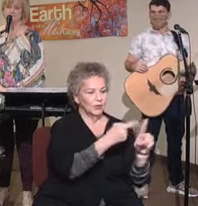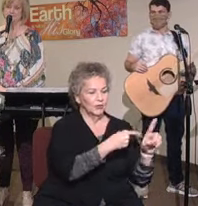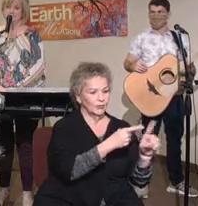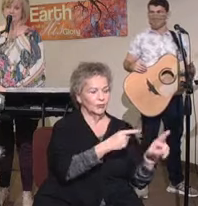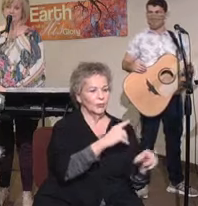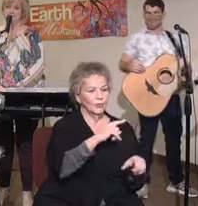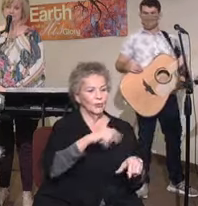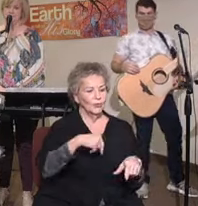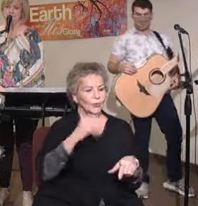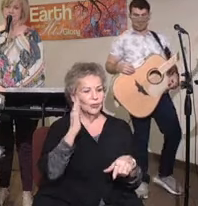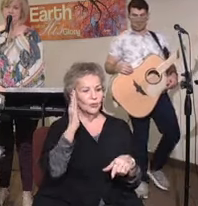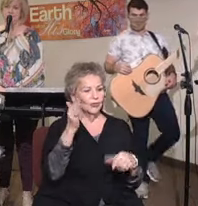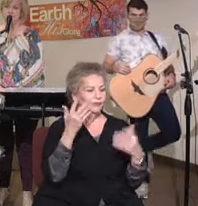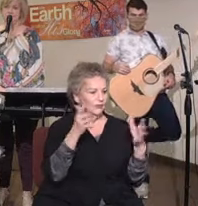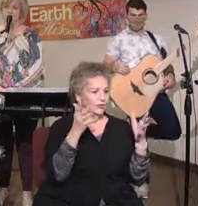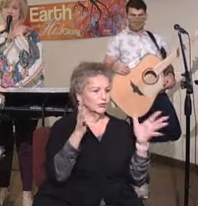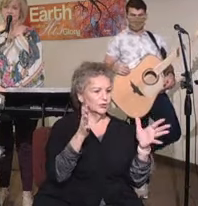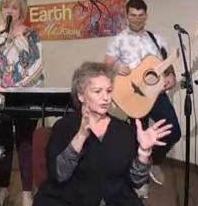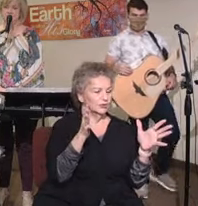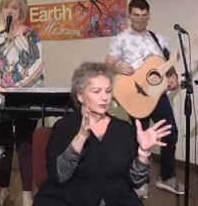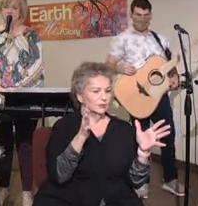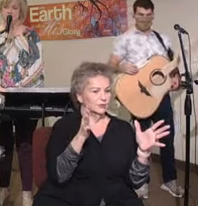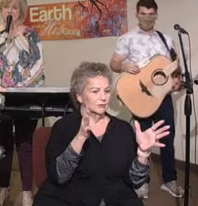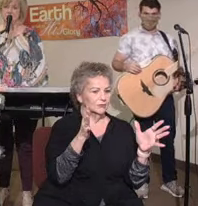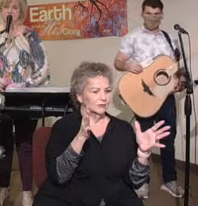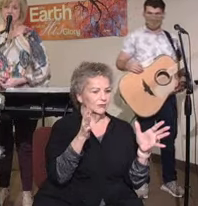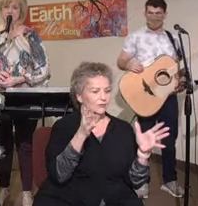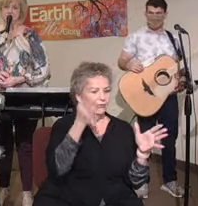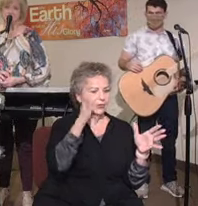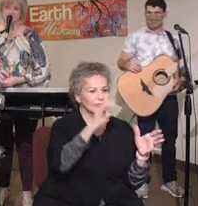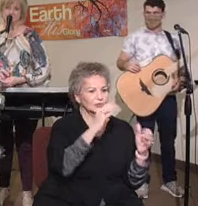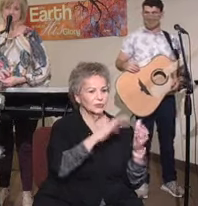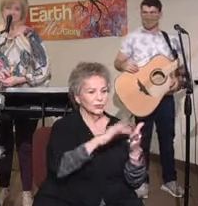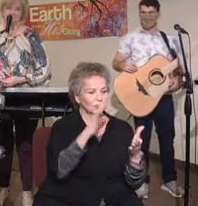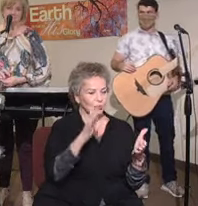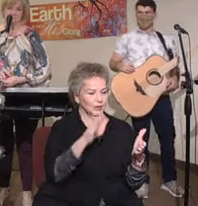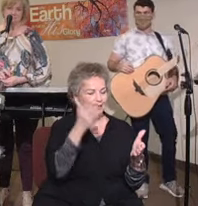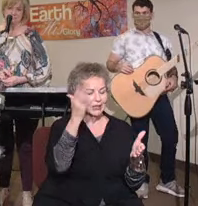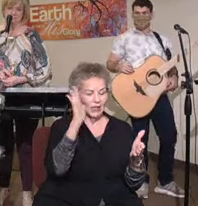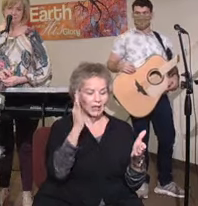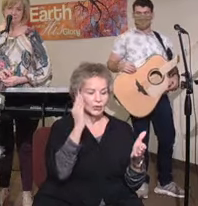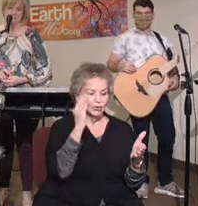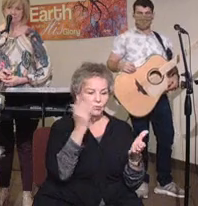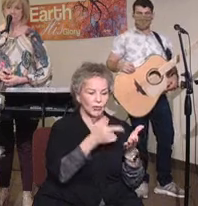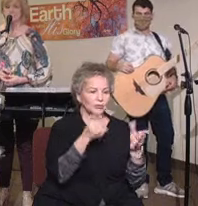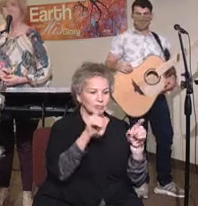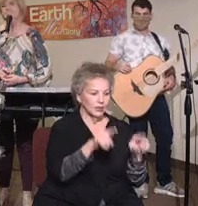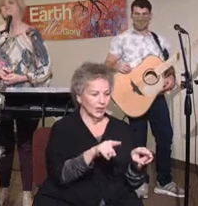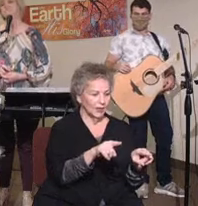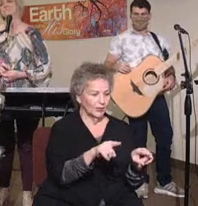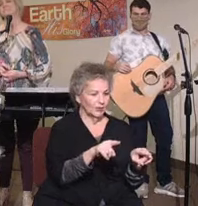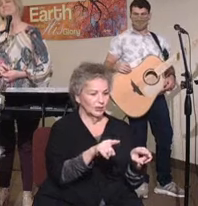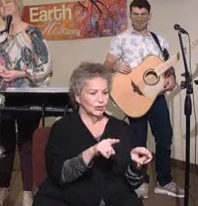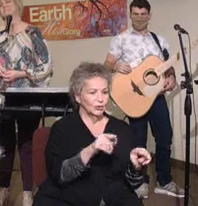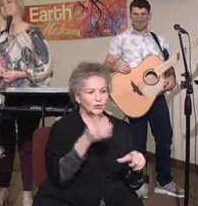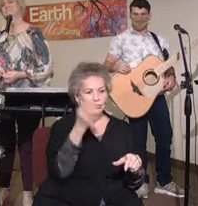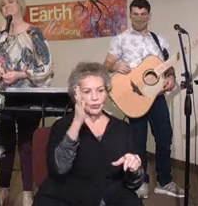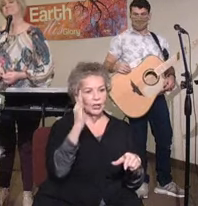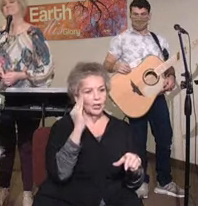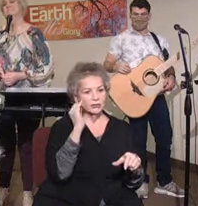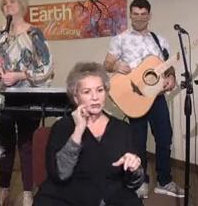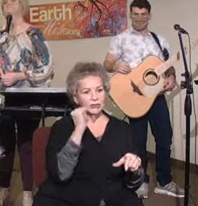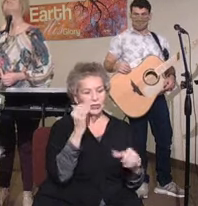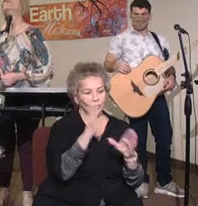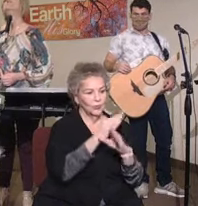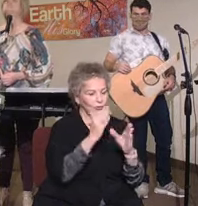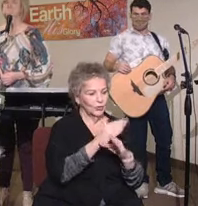God. God didn't start this project to leave us high and dry. He knew all about this. So we're just, I'm giving you some